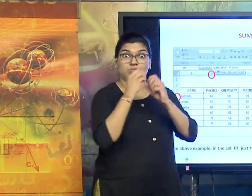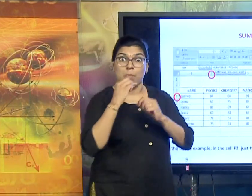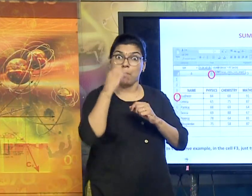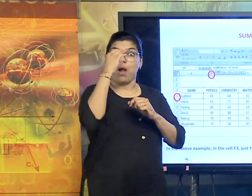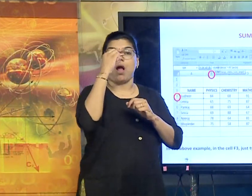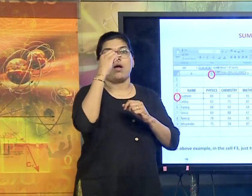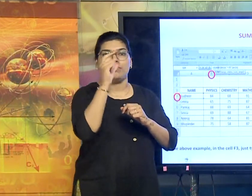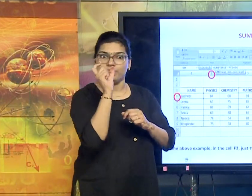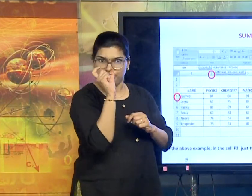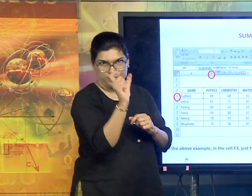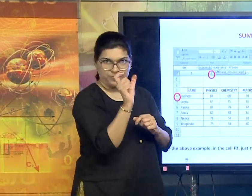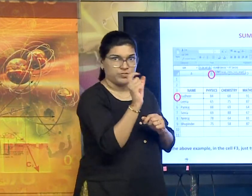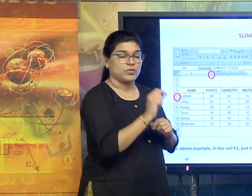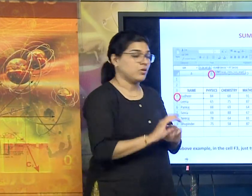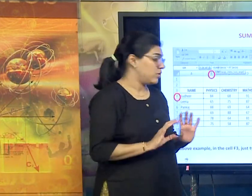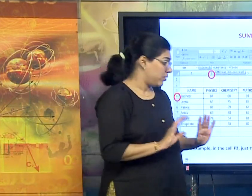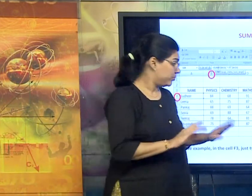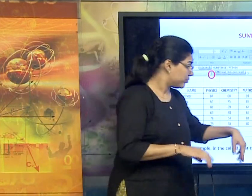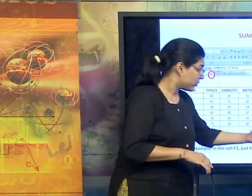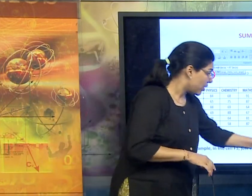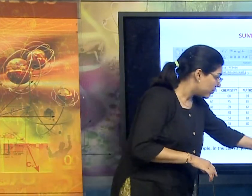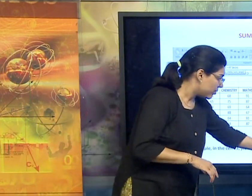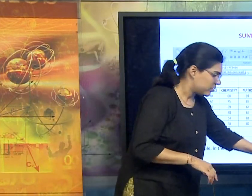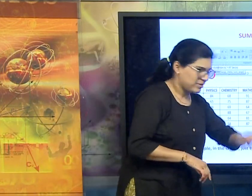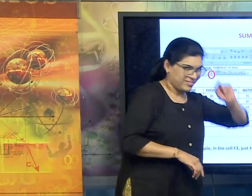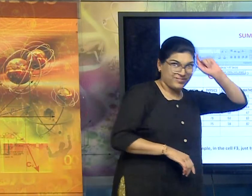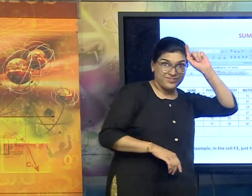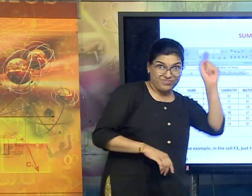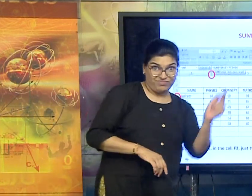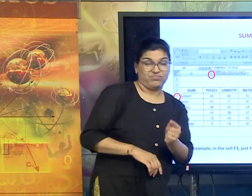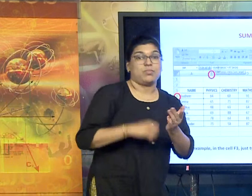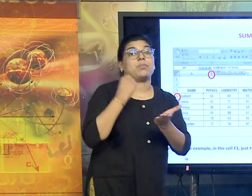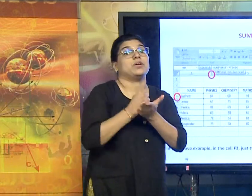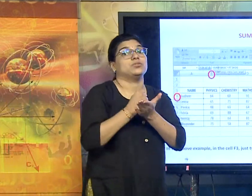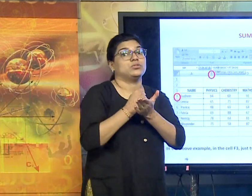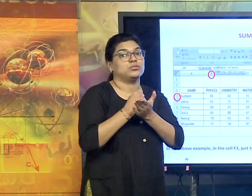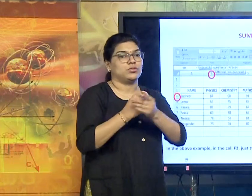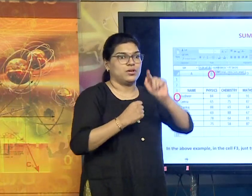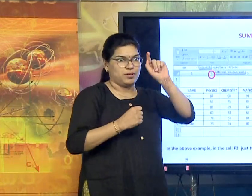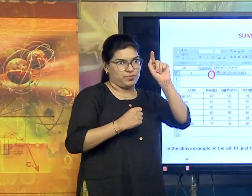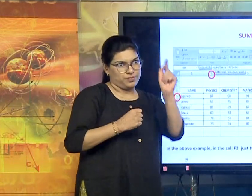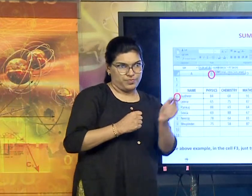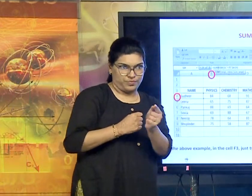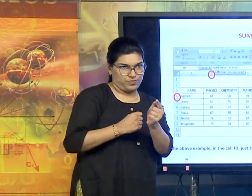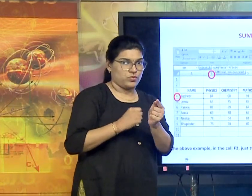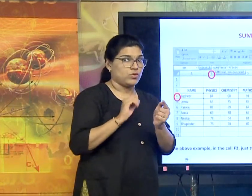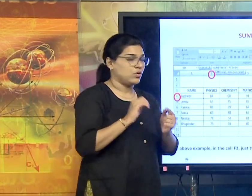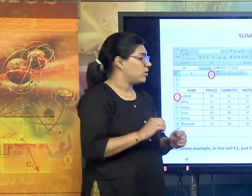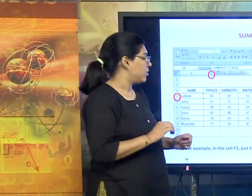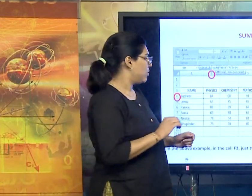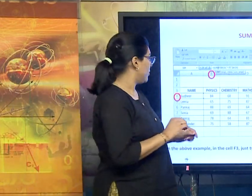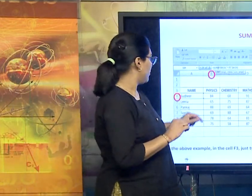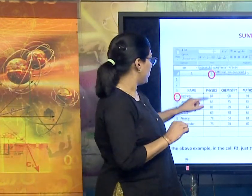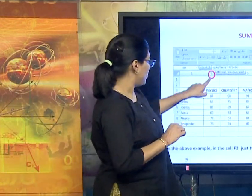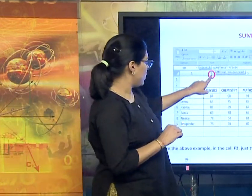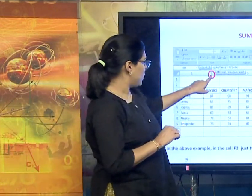are using sum if formula. Then you have to begin your bracket